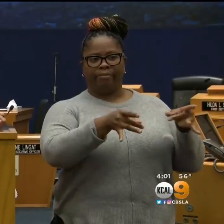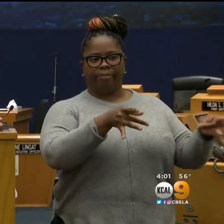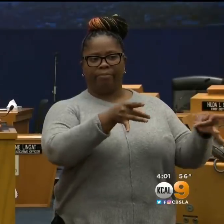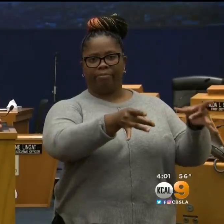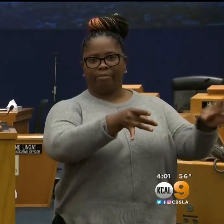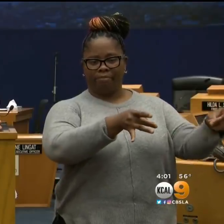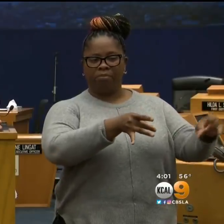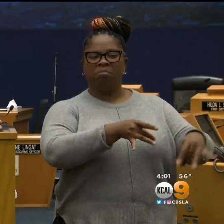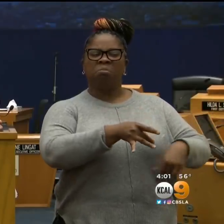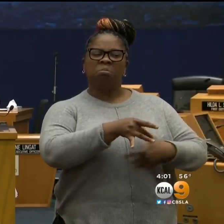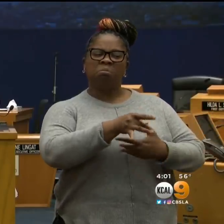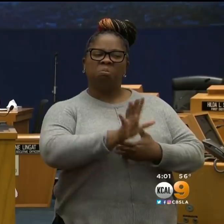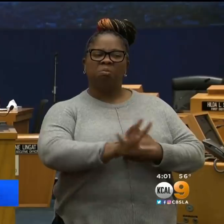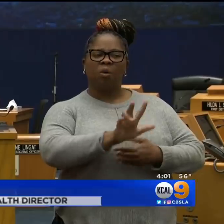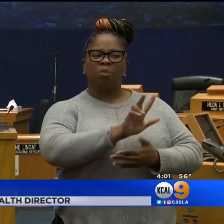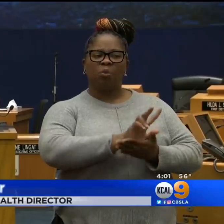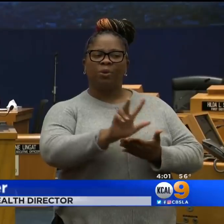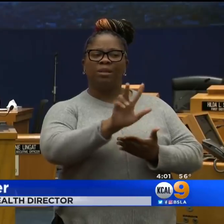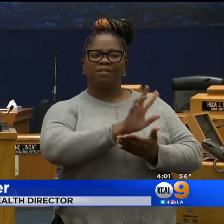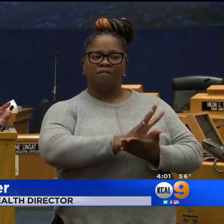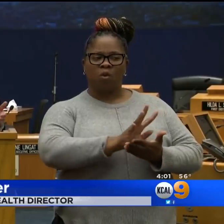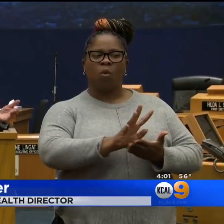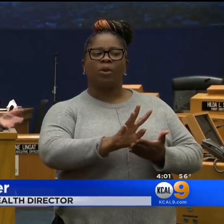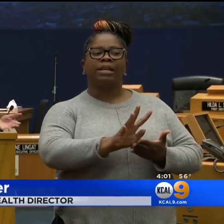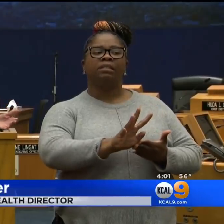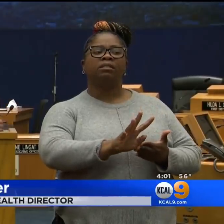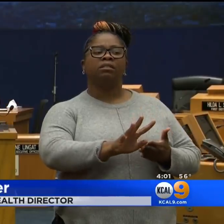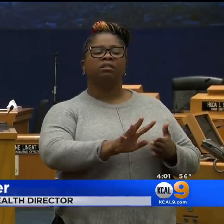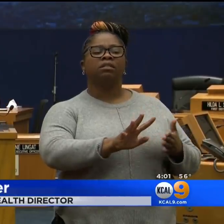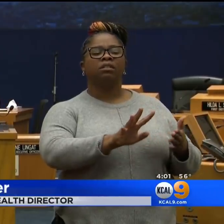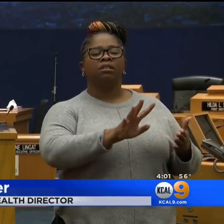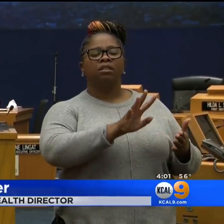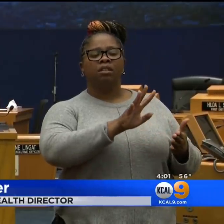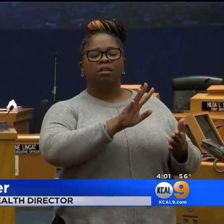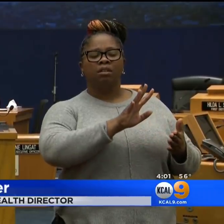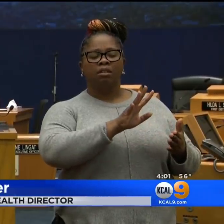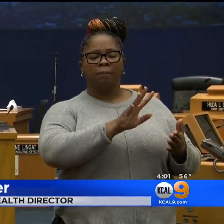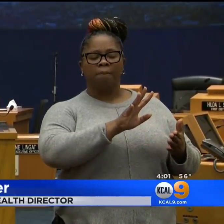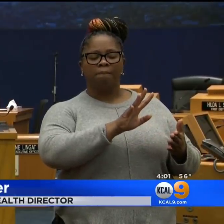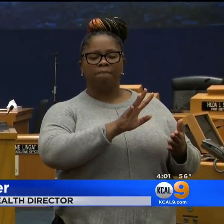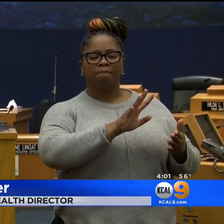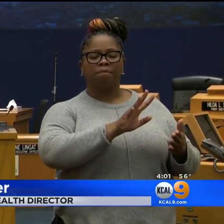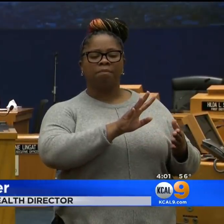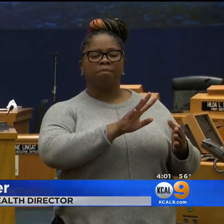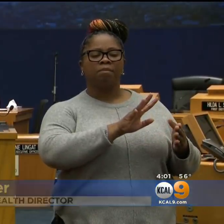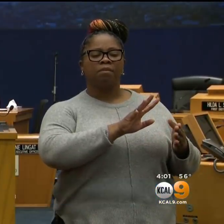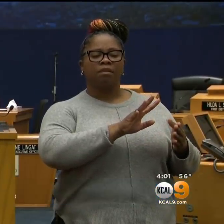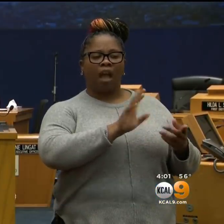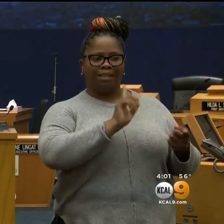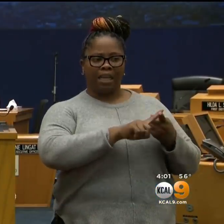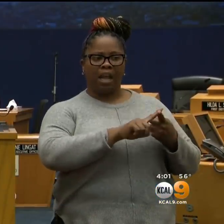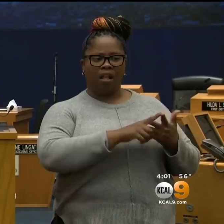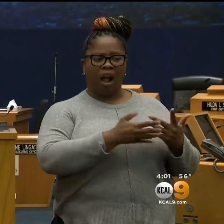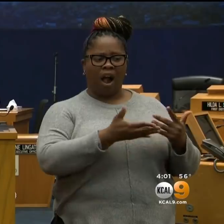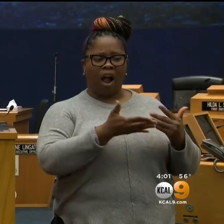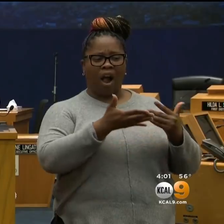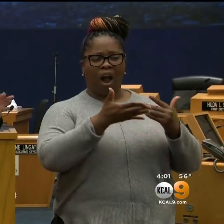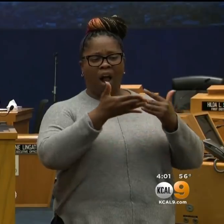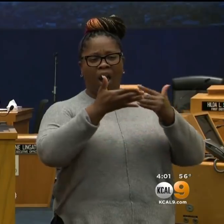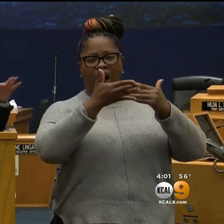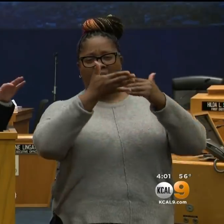average of 3 to 4 weeks before you haven't continued to see dramatic increases.